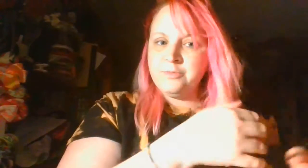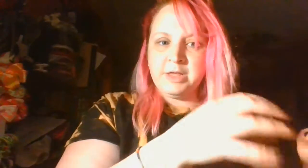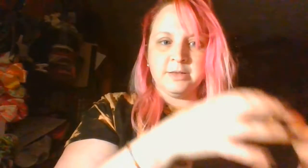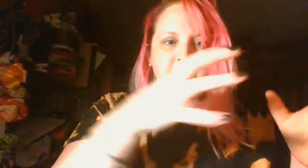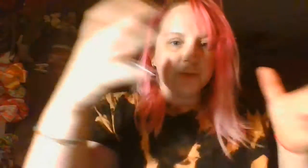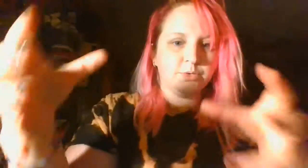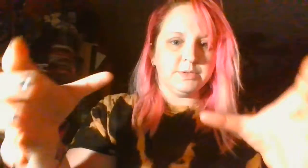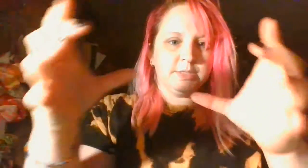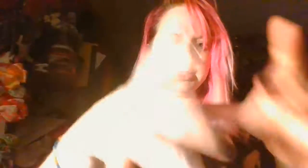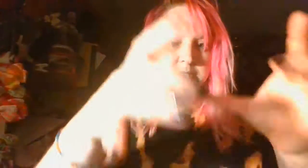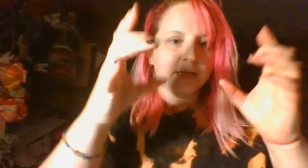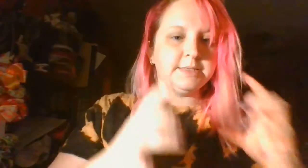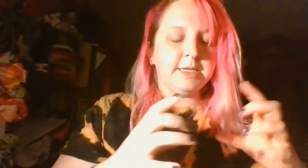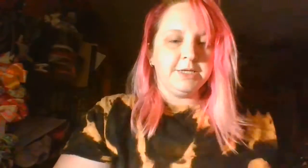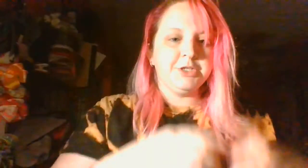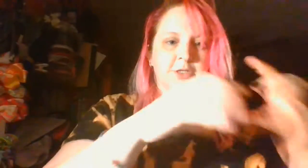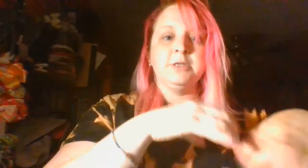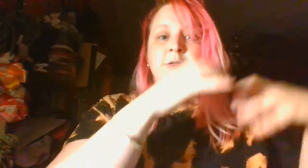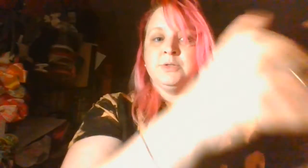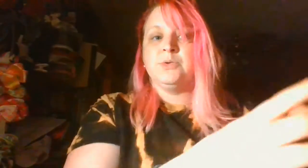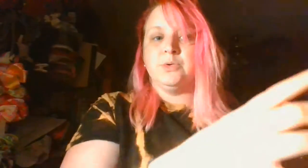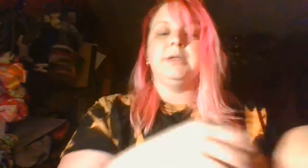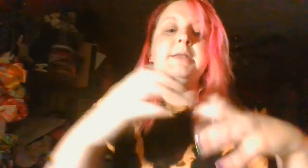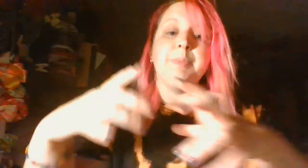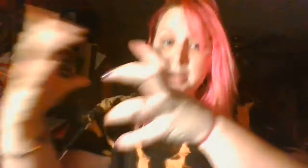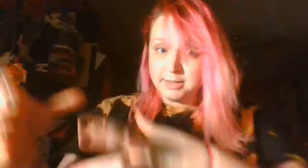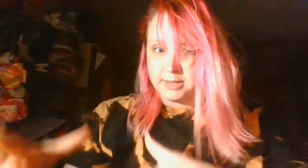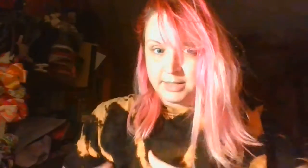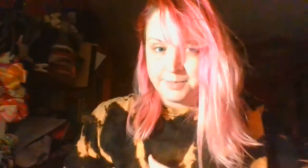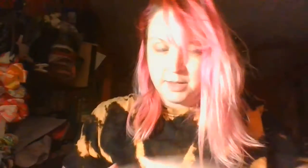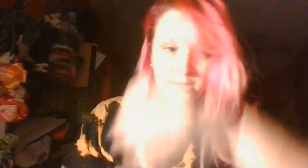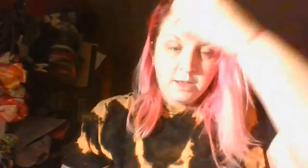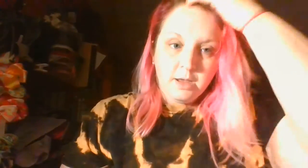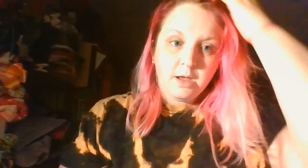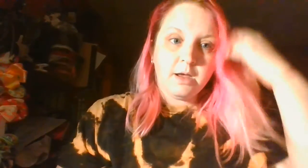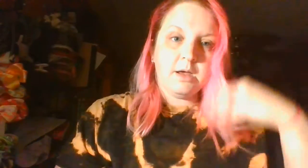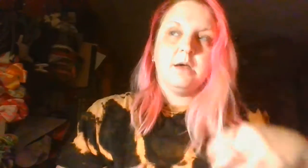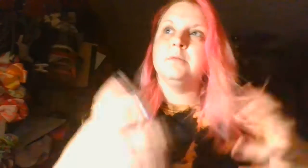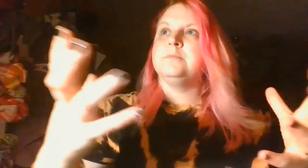via the schools and discuss each school independently.